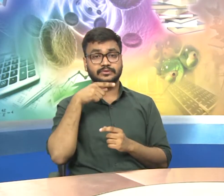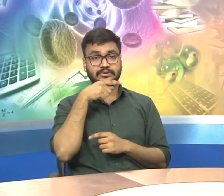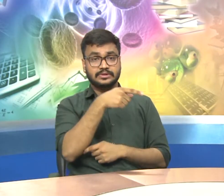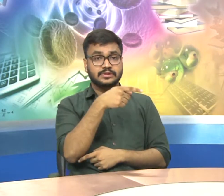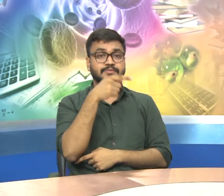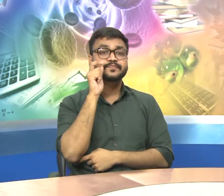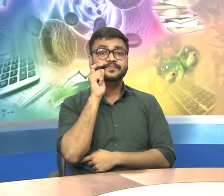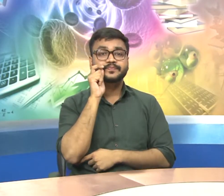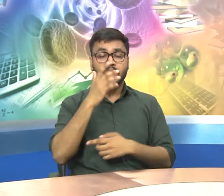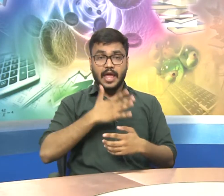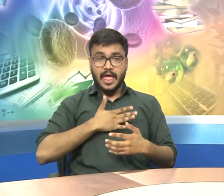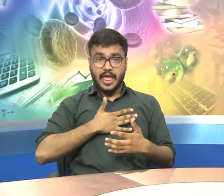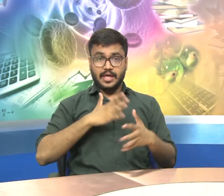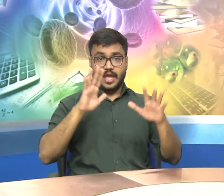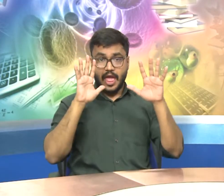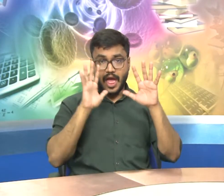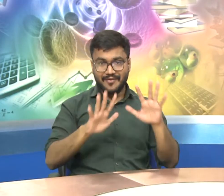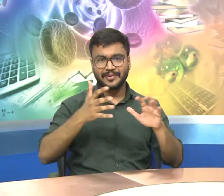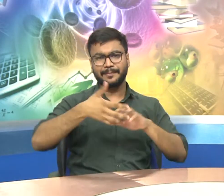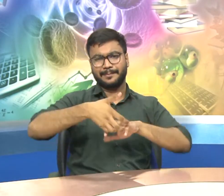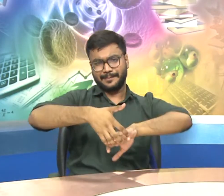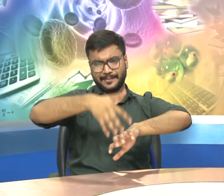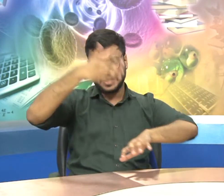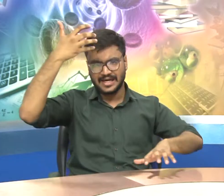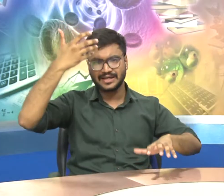What is Darwin's main idea?